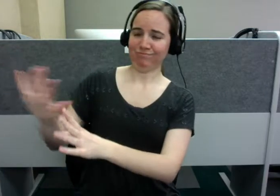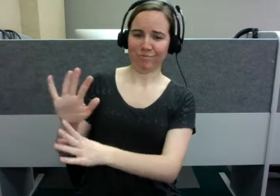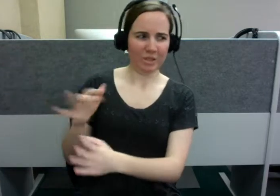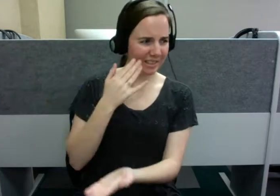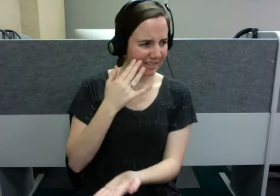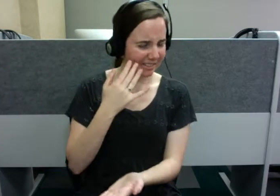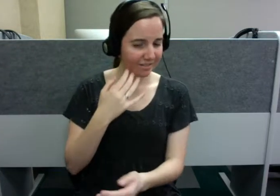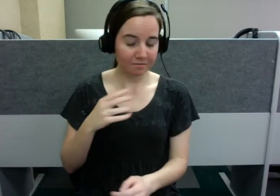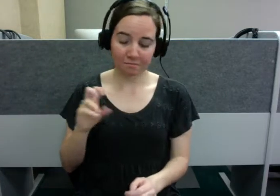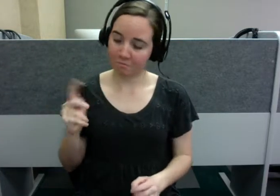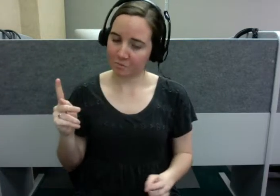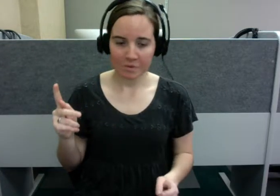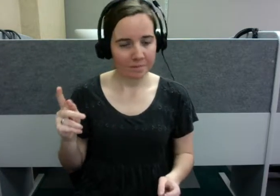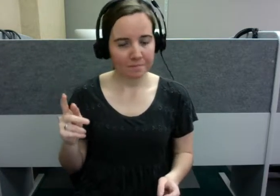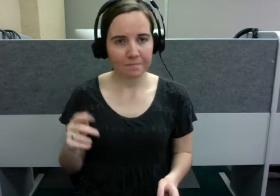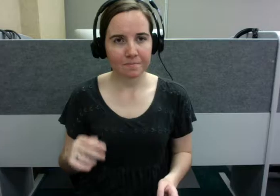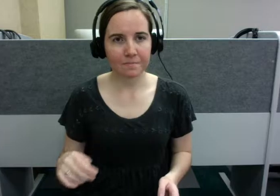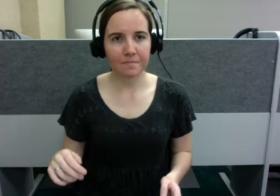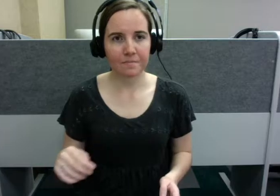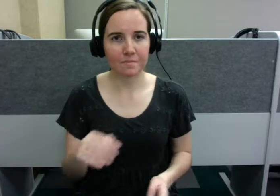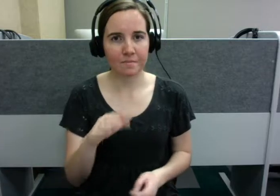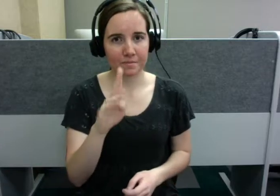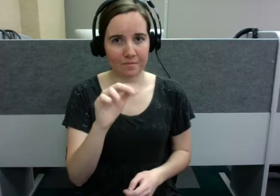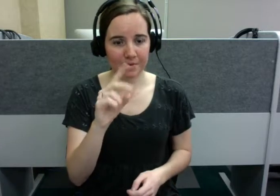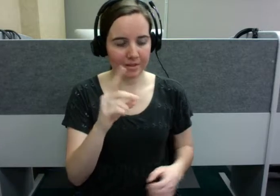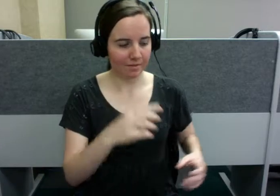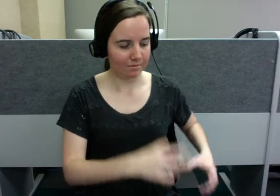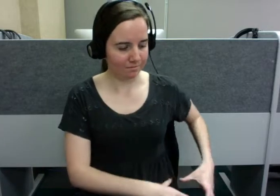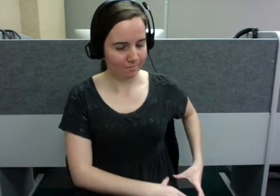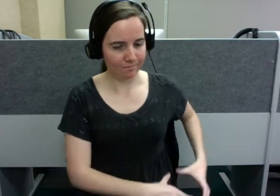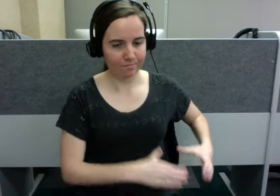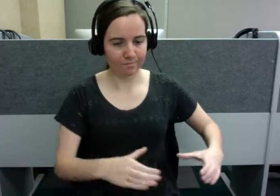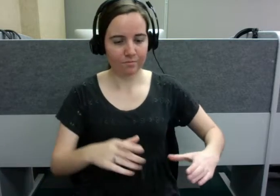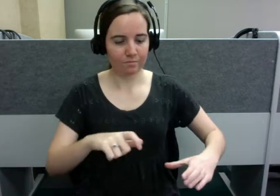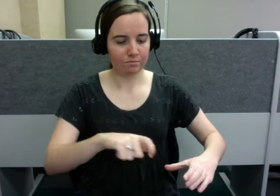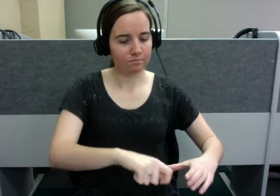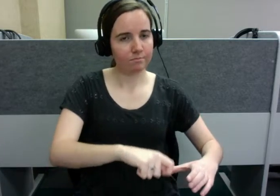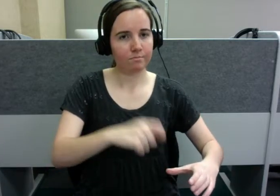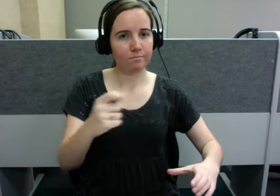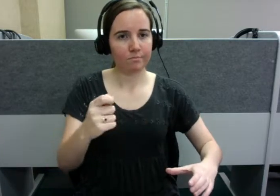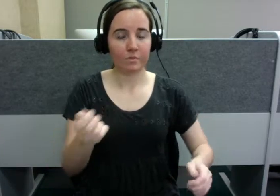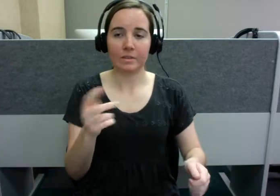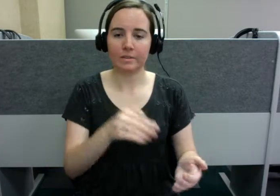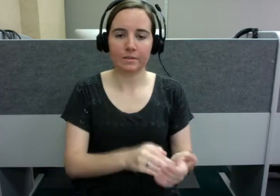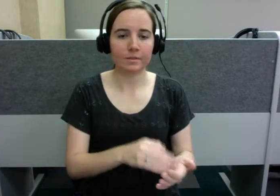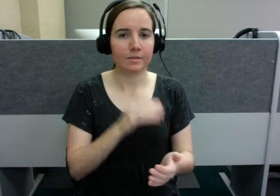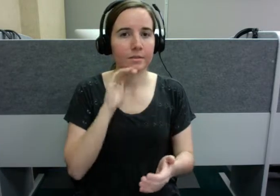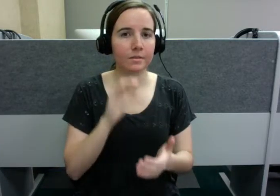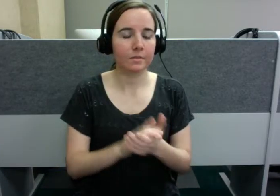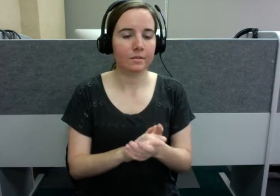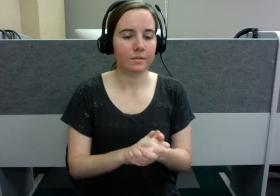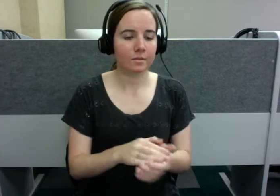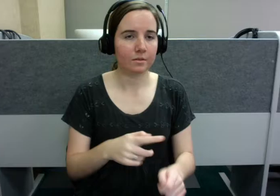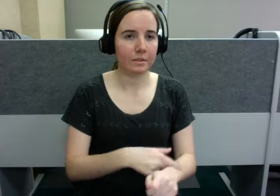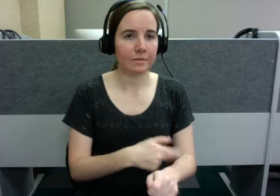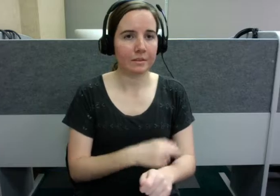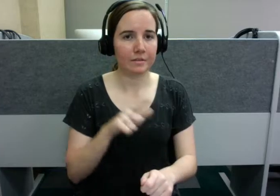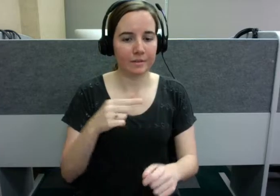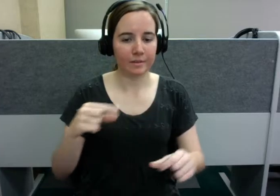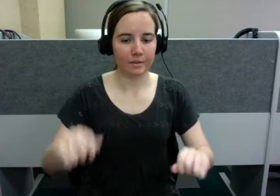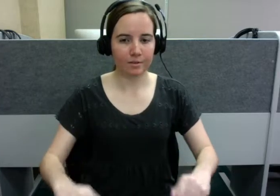goes to his box and he pulls out a bag of these little rubber bands. Melanie picks up another lamb, puts it on the post. Band goes on the tail, band goes